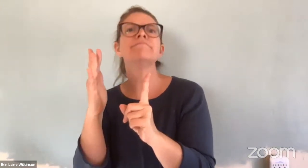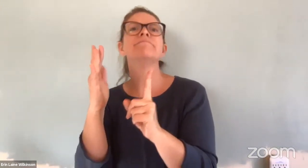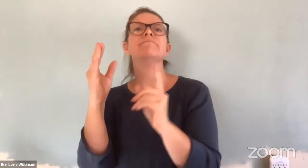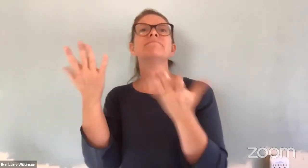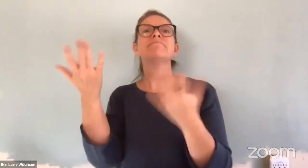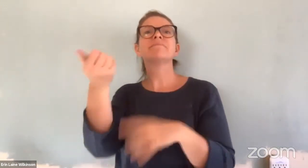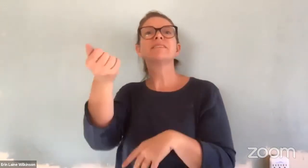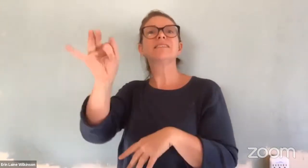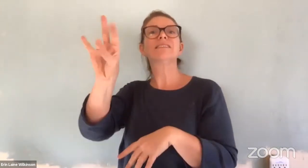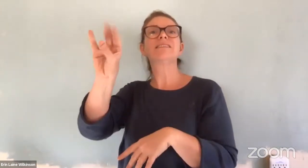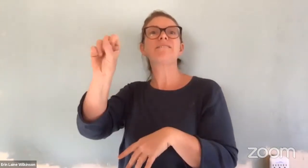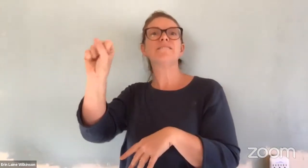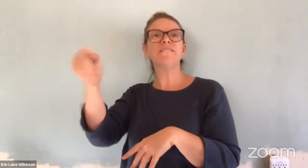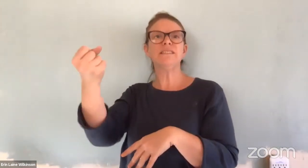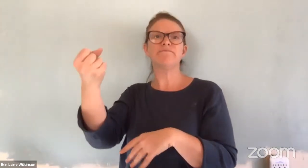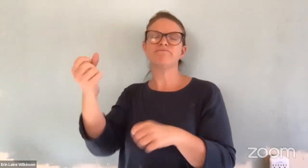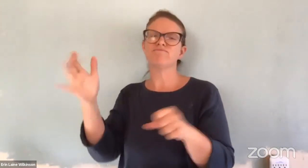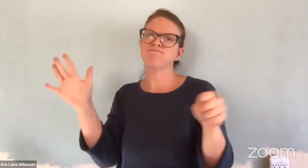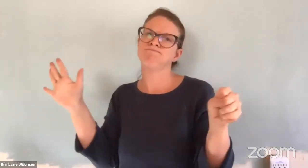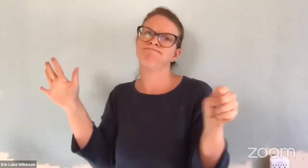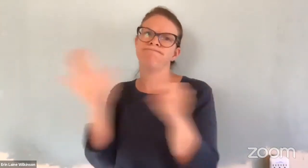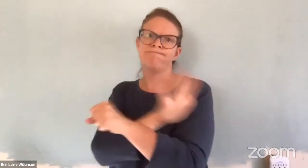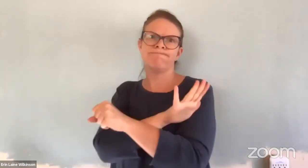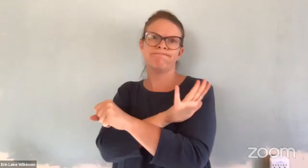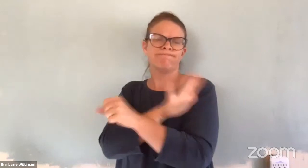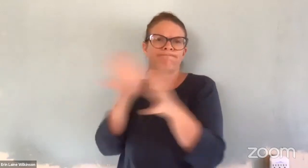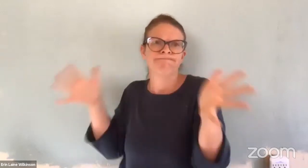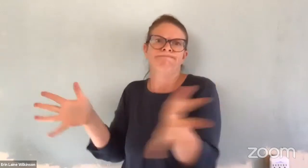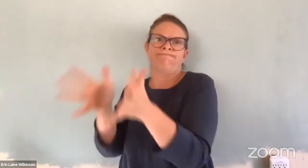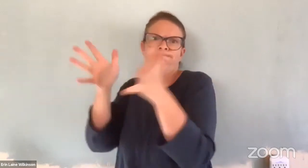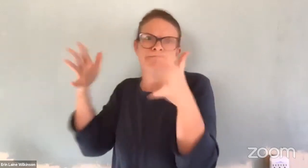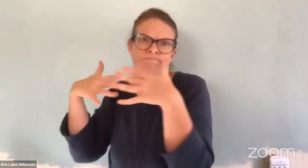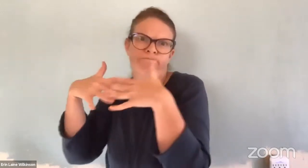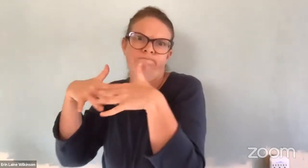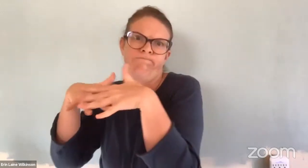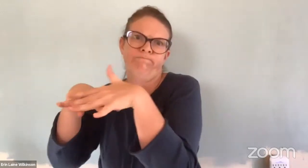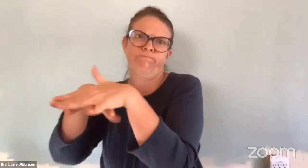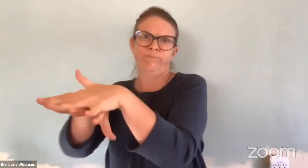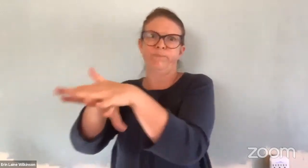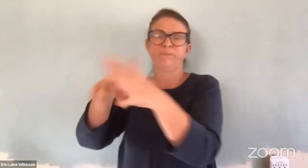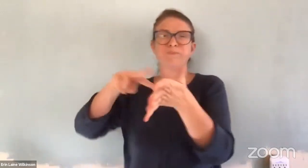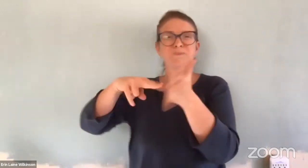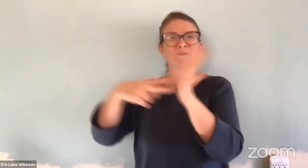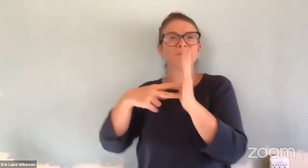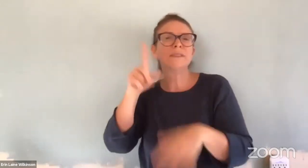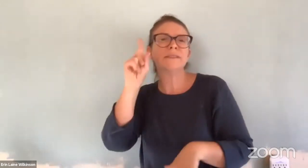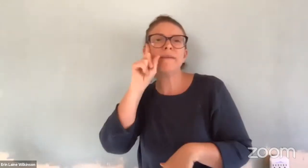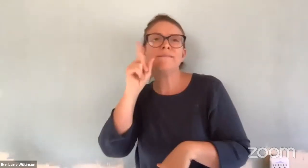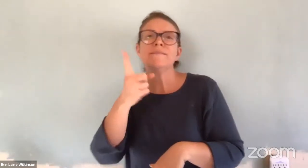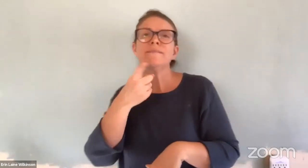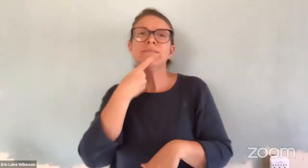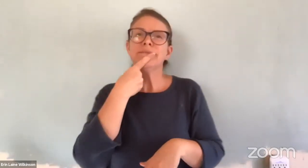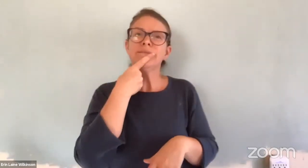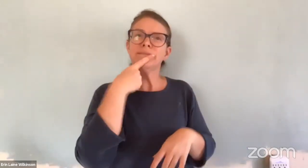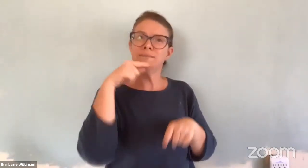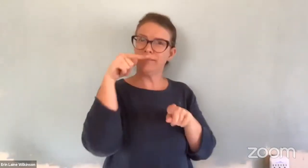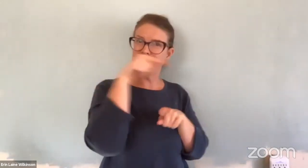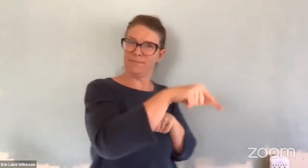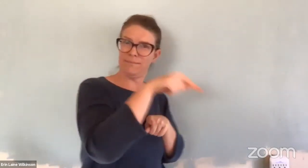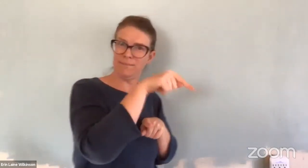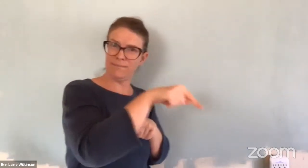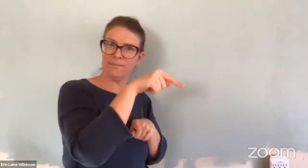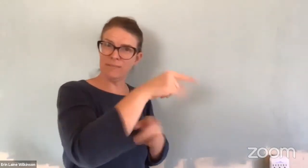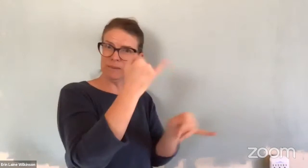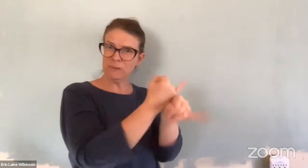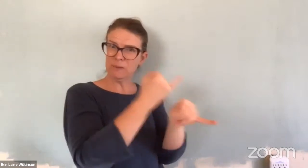schools for the deaf. So that went on for 20 years or so. And at that point, it was really the